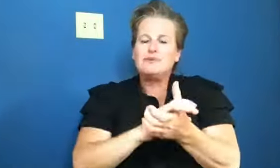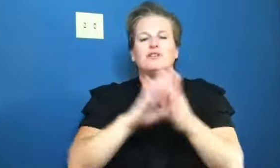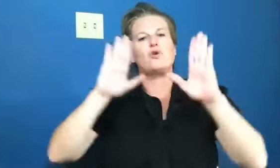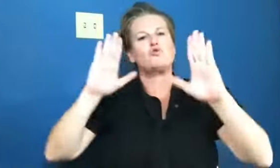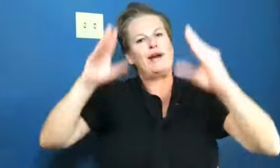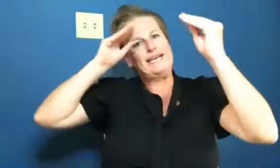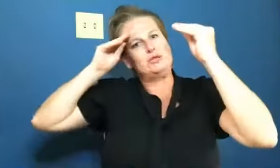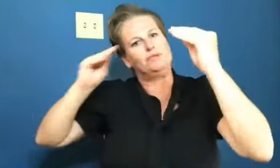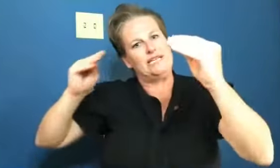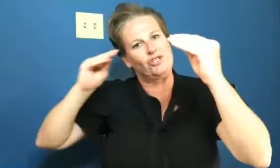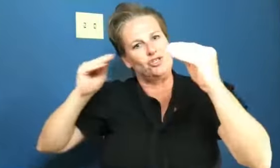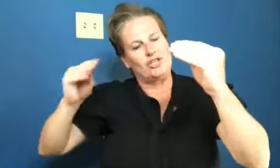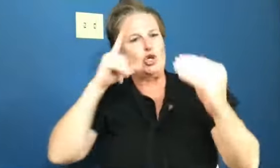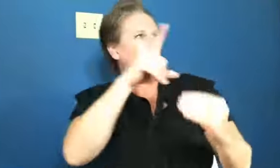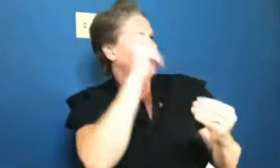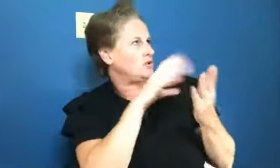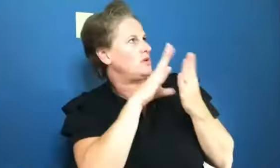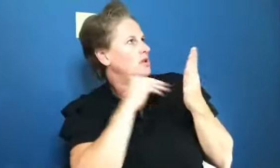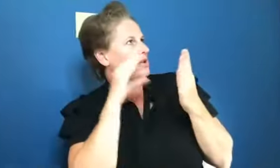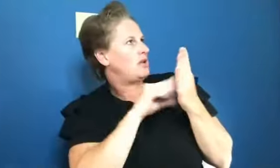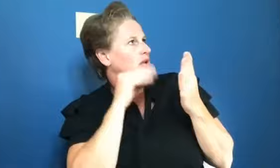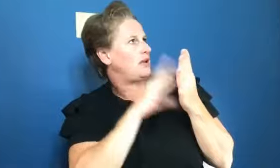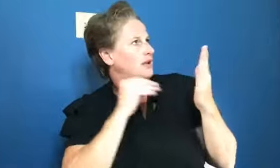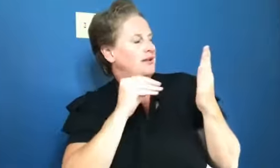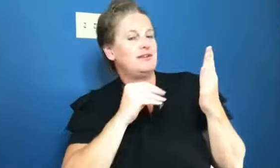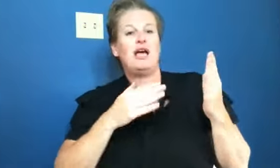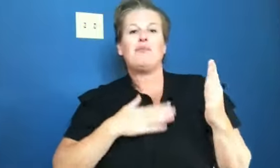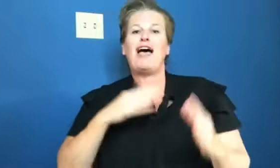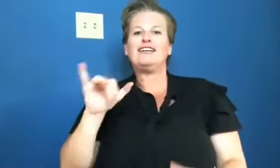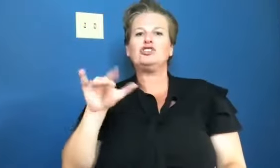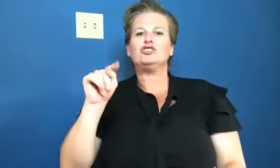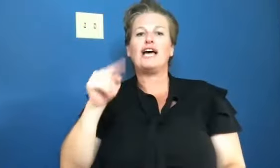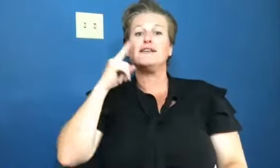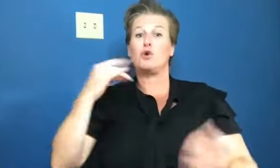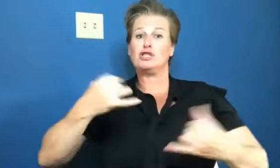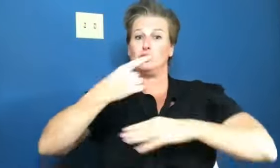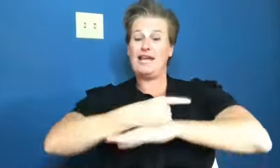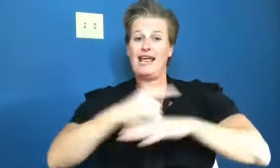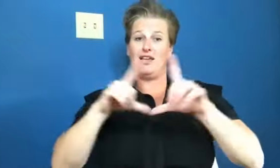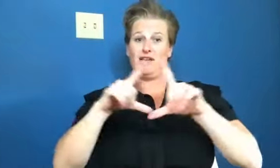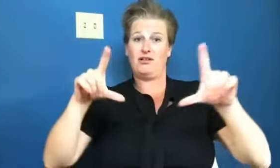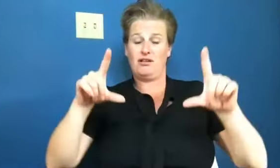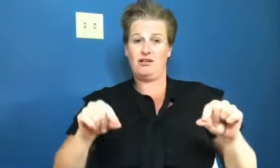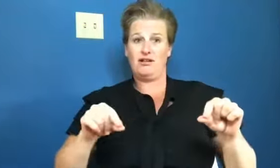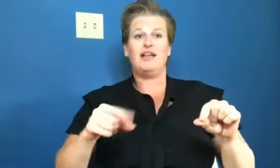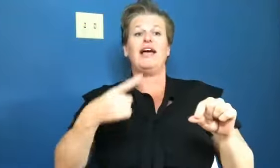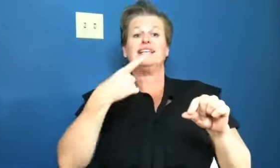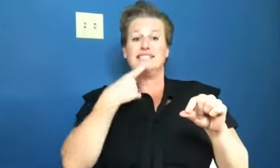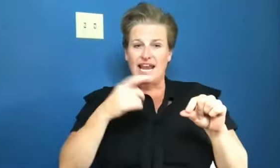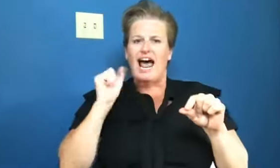I can do something, or just for today card says, I can do something for 24 hours that would appall me if I had to do it for a lifetime. And that allowed